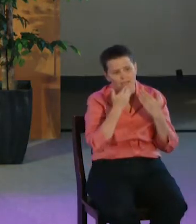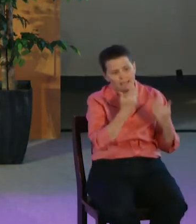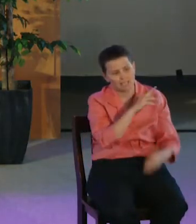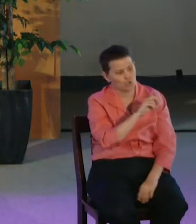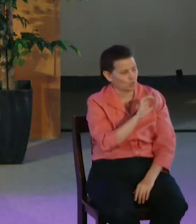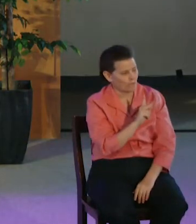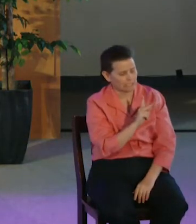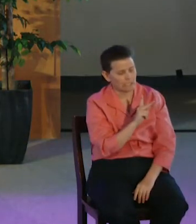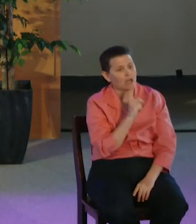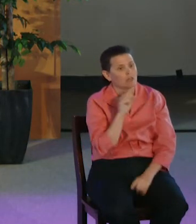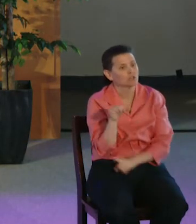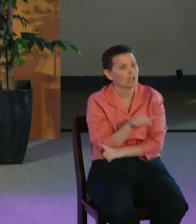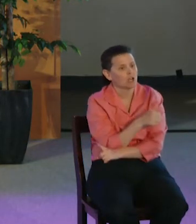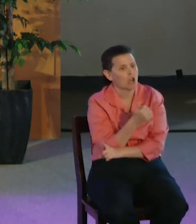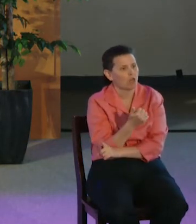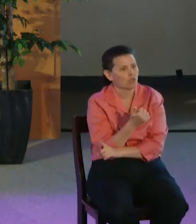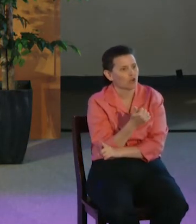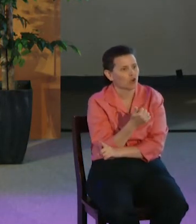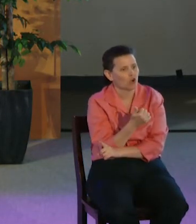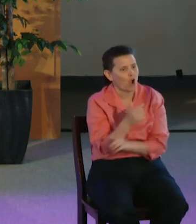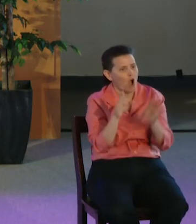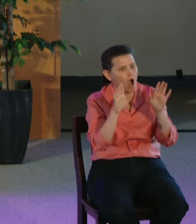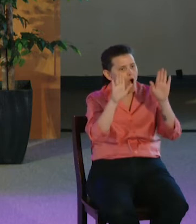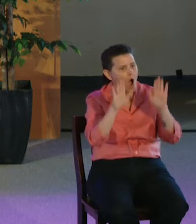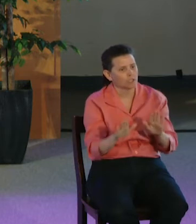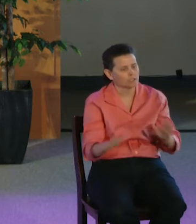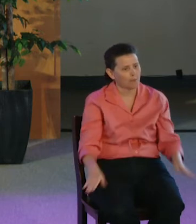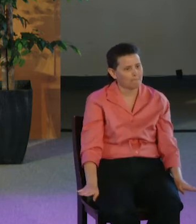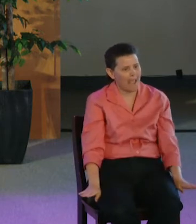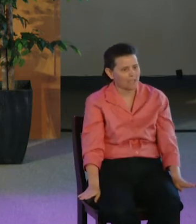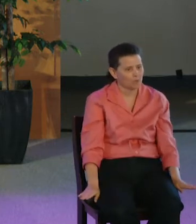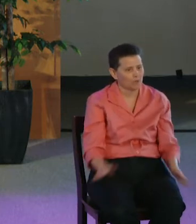There's another awesome penguin movie called Happy Feet.